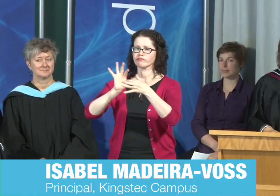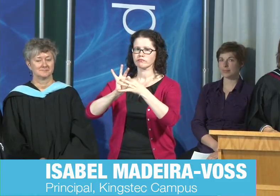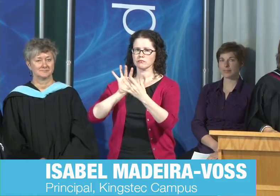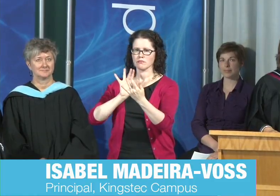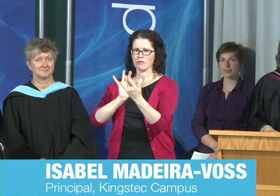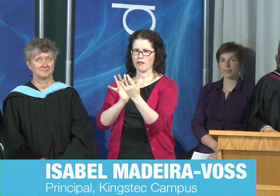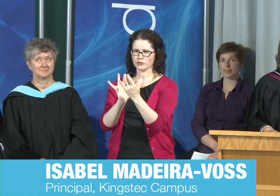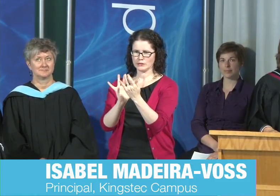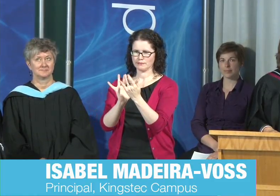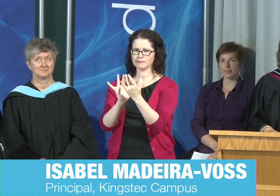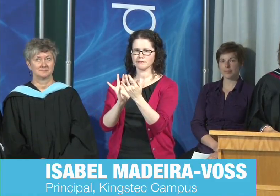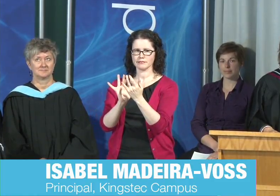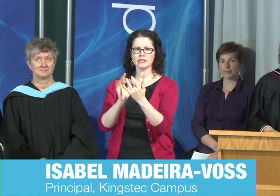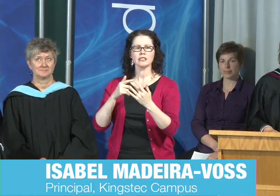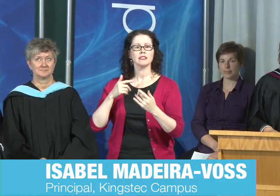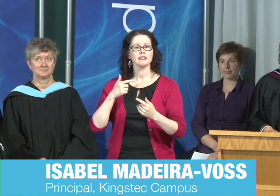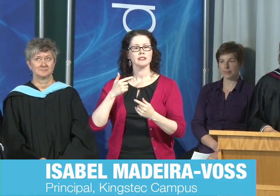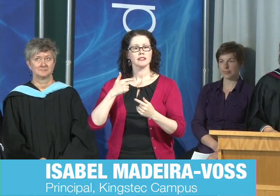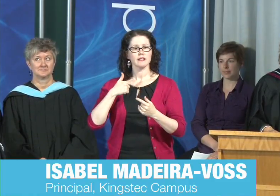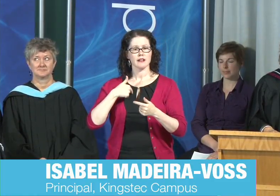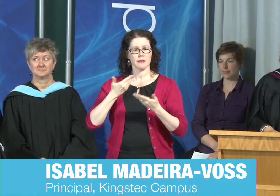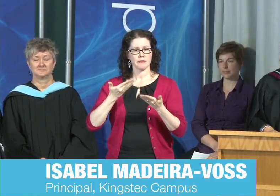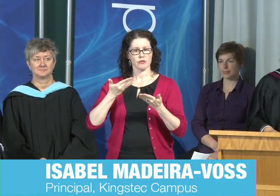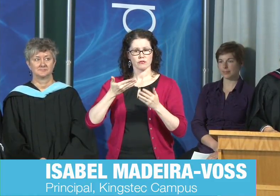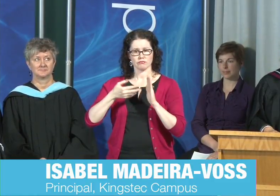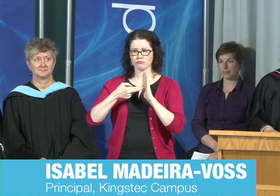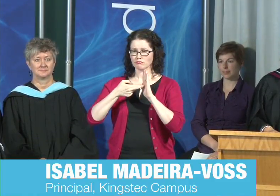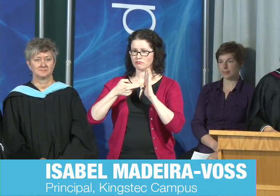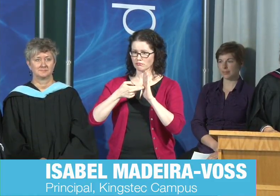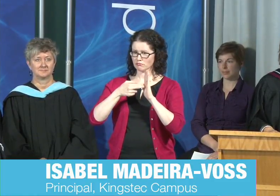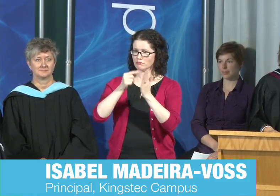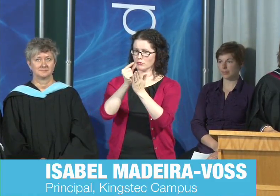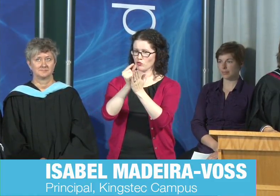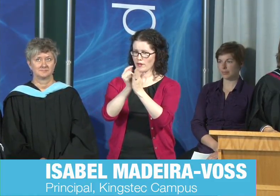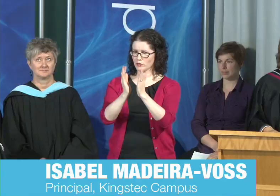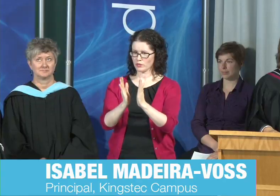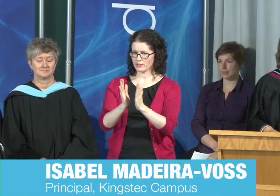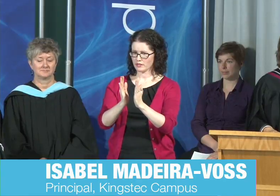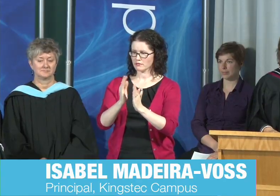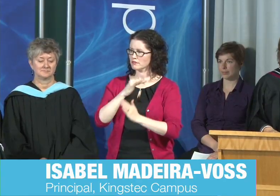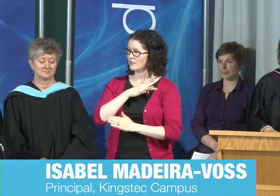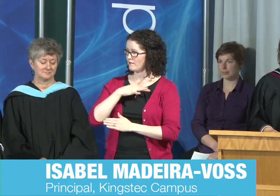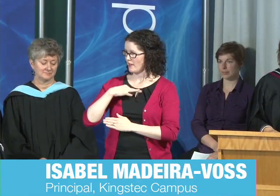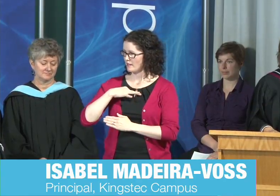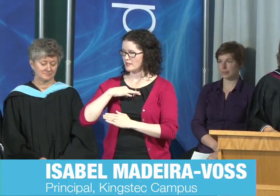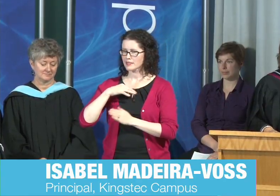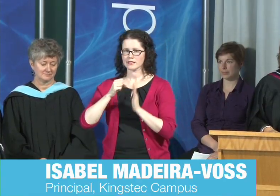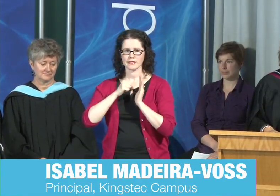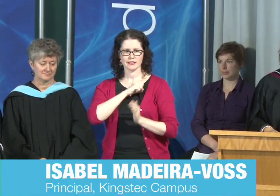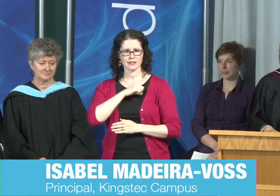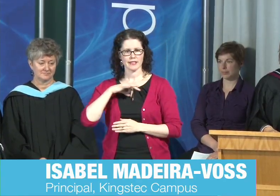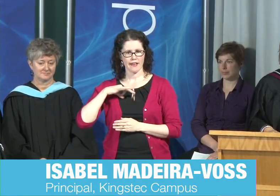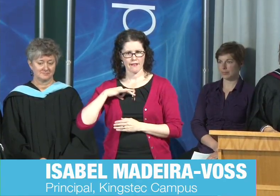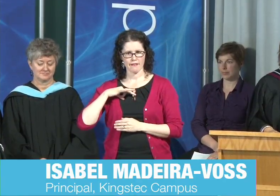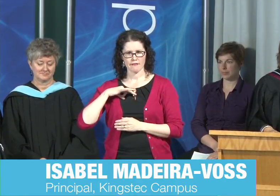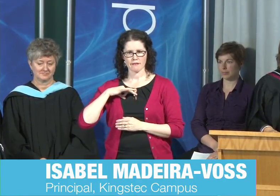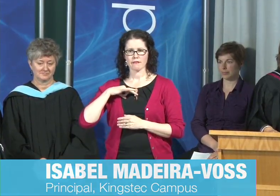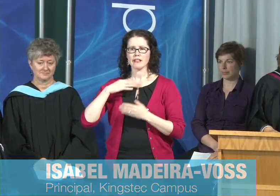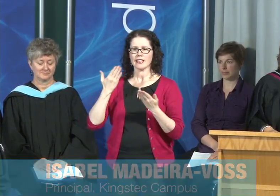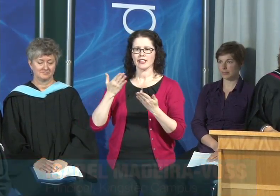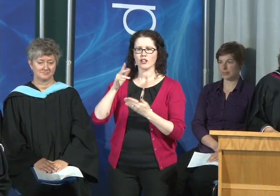streaming, on behalf of our graduates, faculty and staff of the Nova Scotia Community College Kingstec